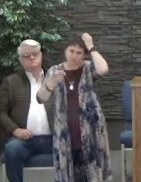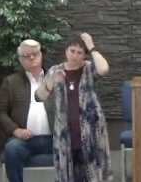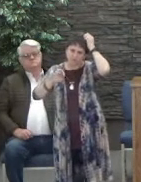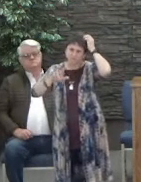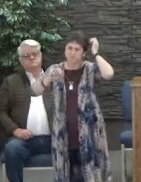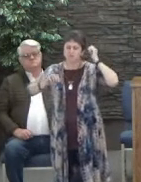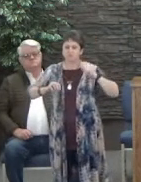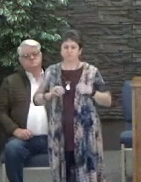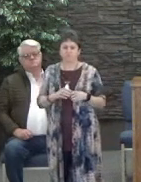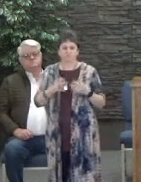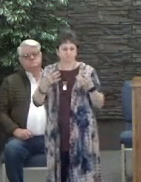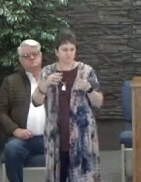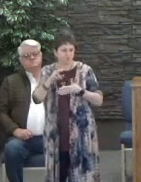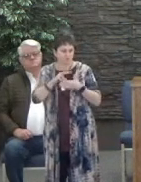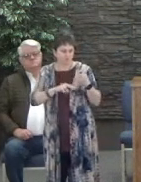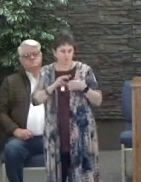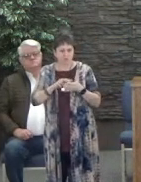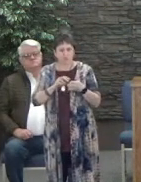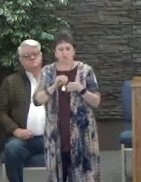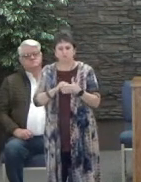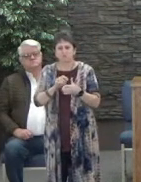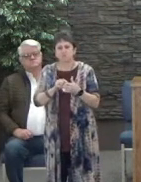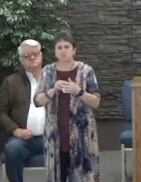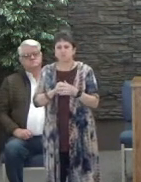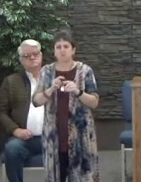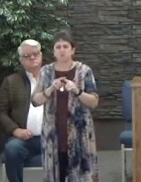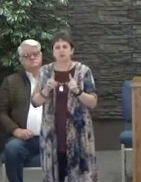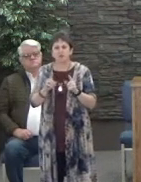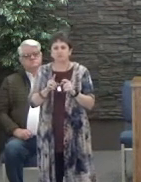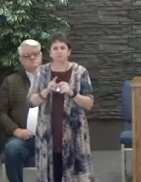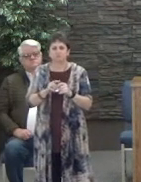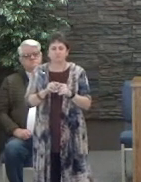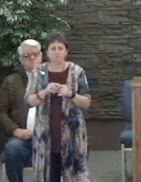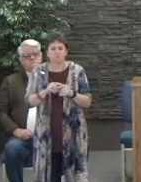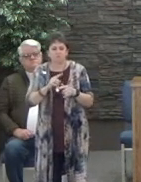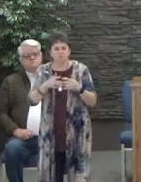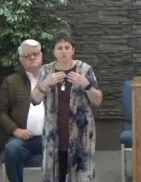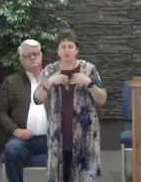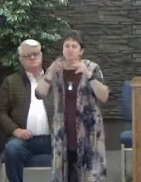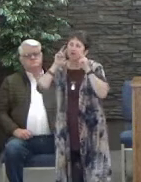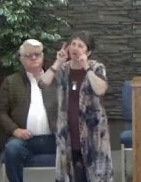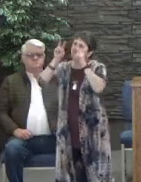29 and 30, I've already read those verses, but when we have our eyes on God, we see how